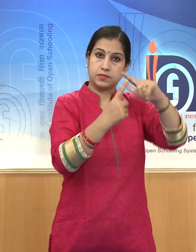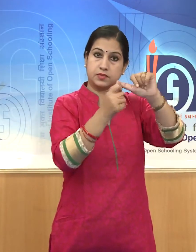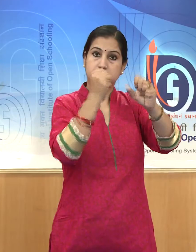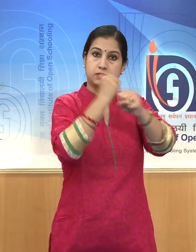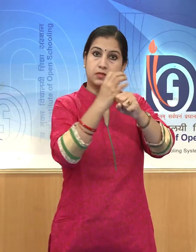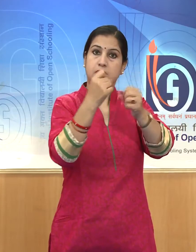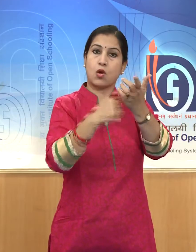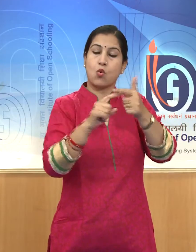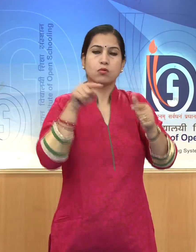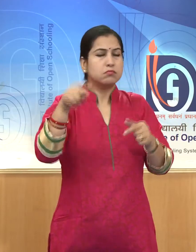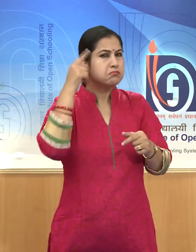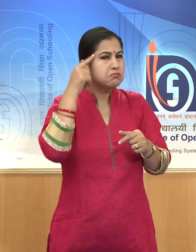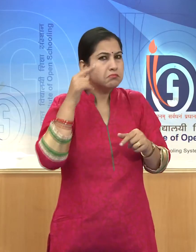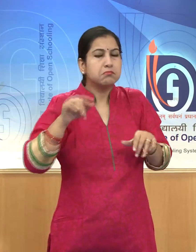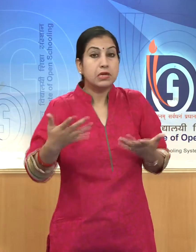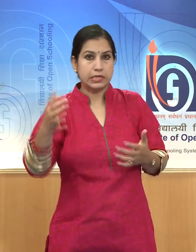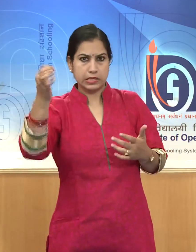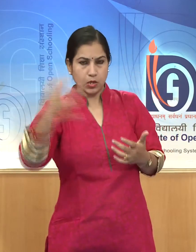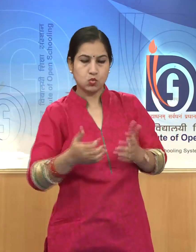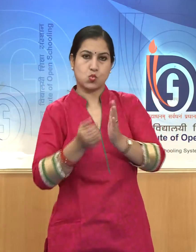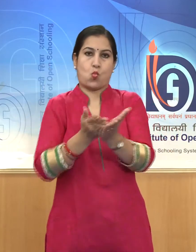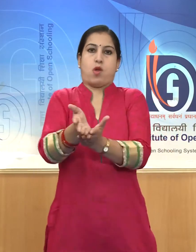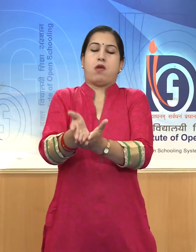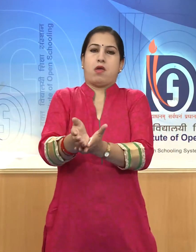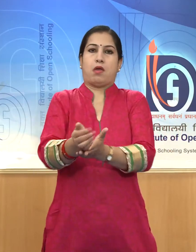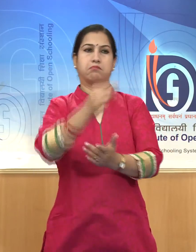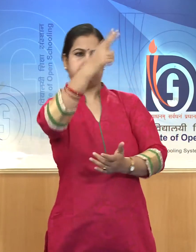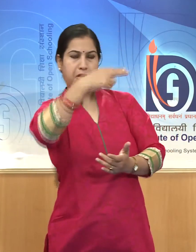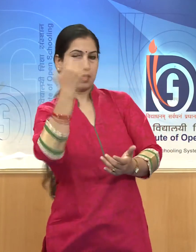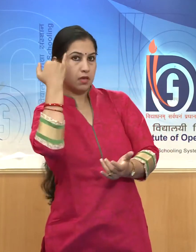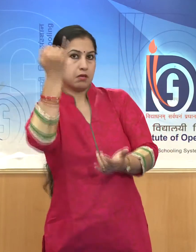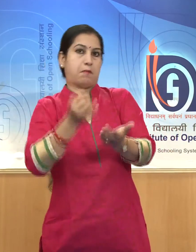recreate a new style in painting.